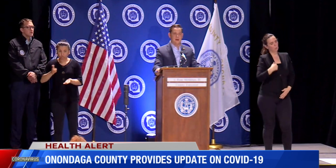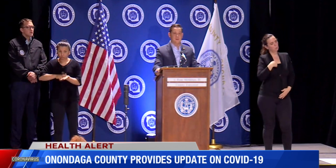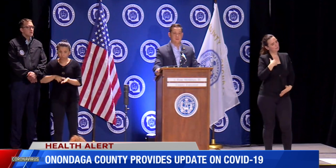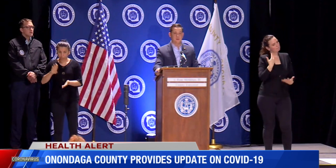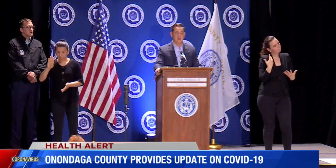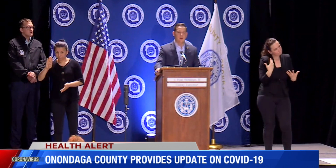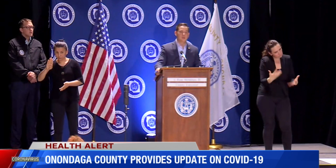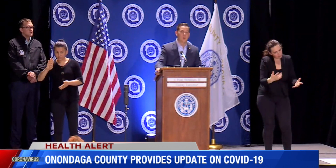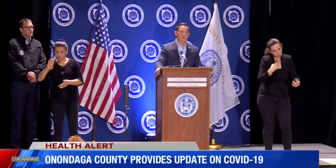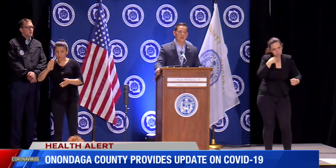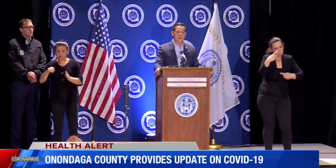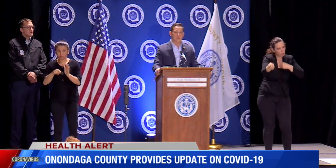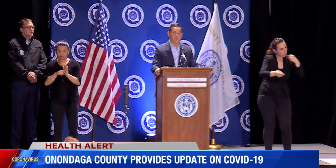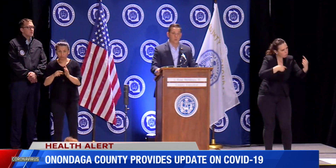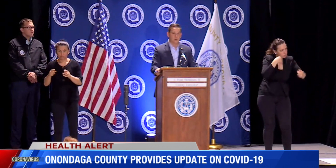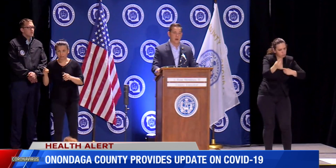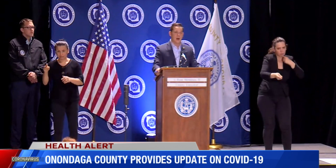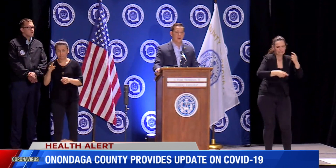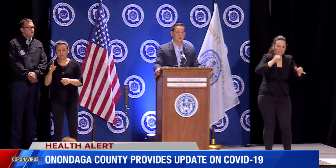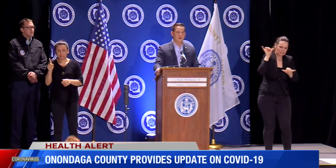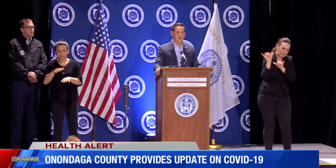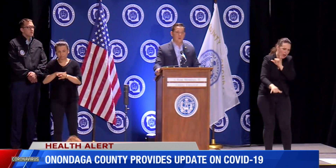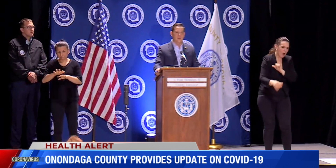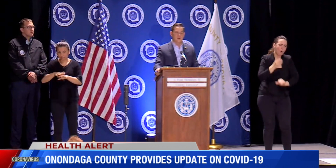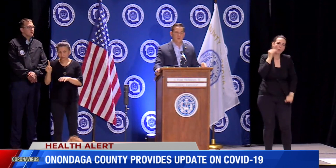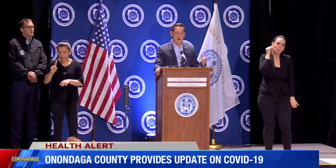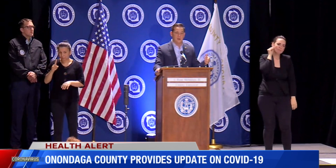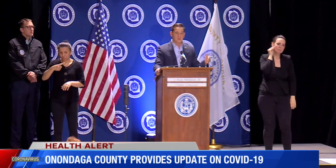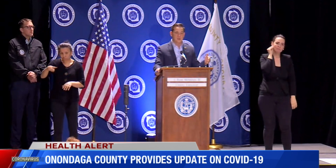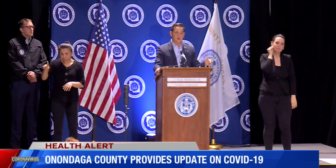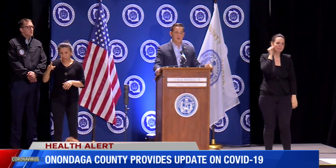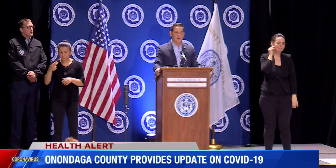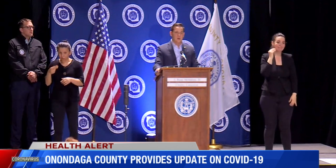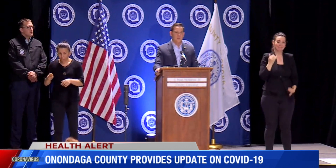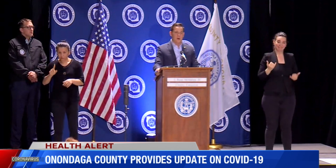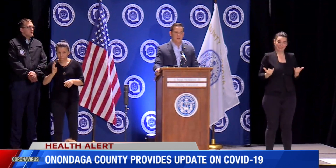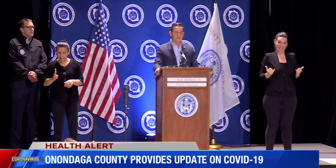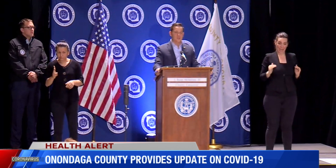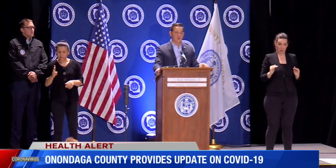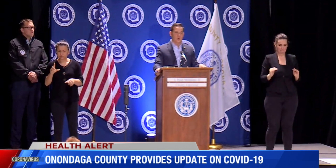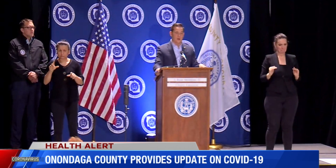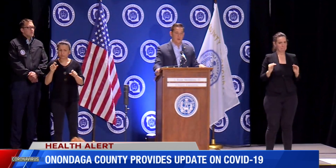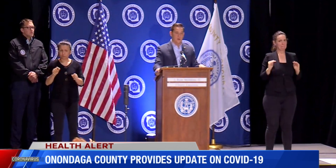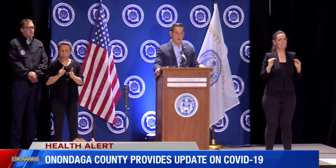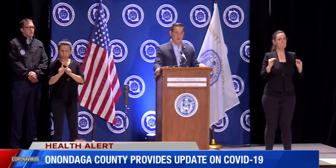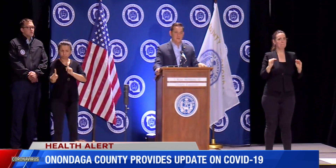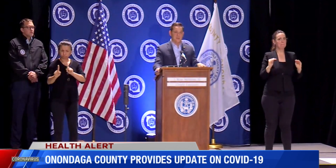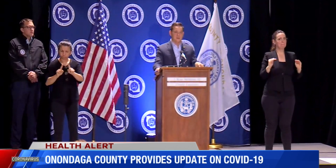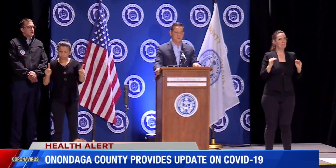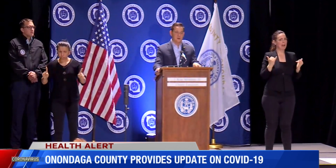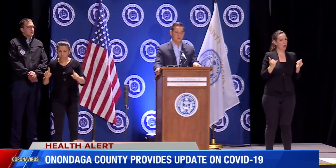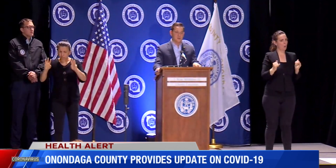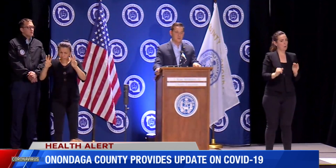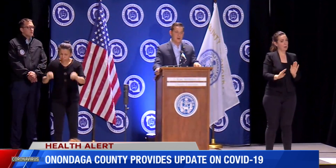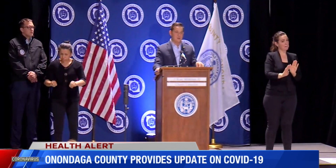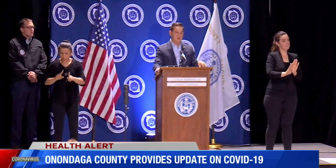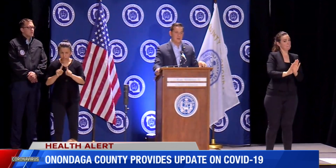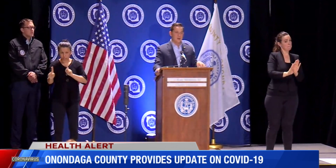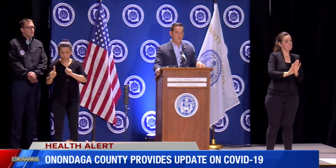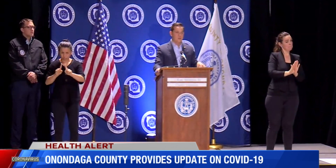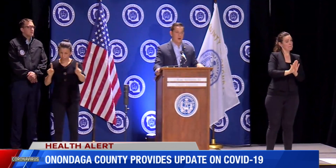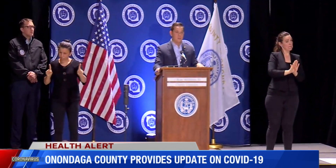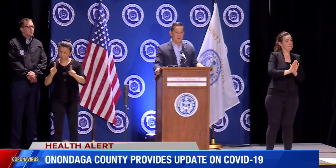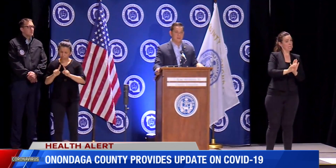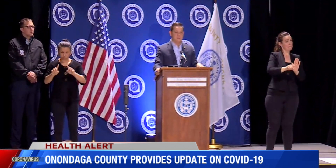a B-. So thank you. We need to do better still, but this is critical that we take this seriously. So I